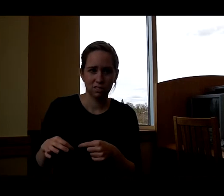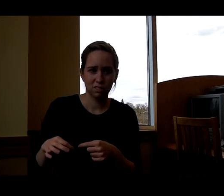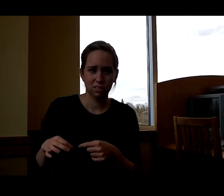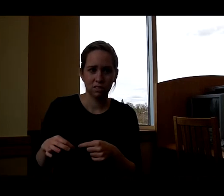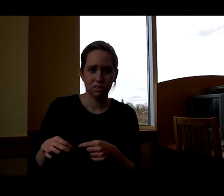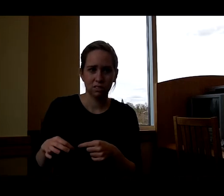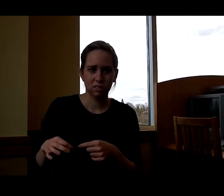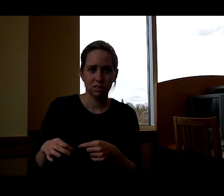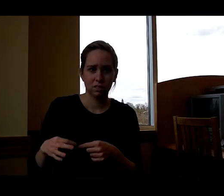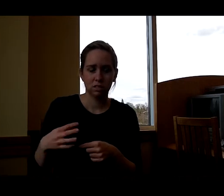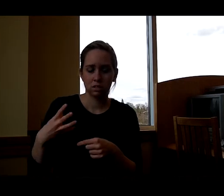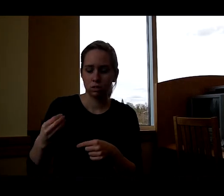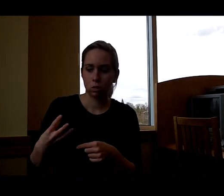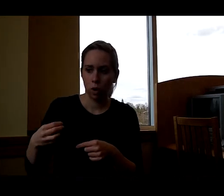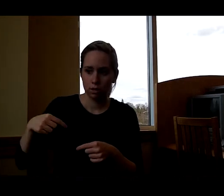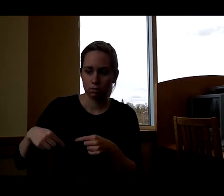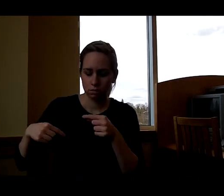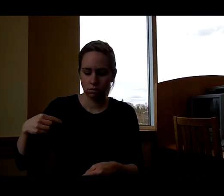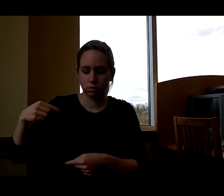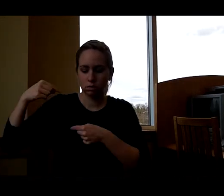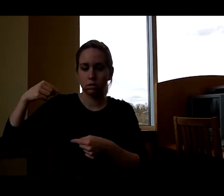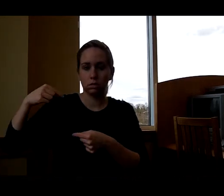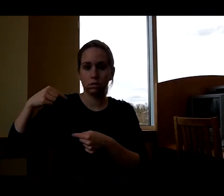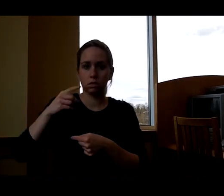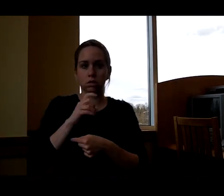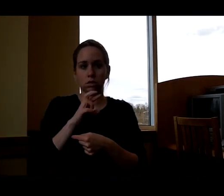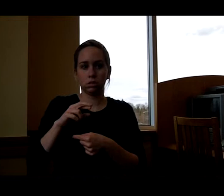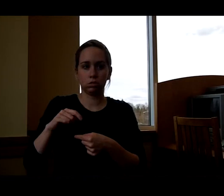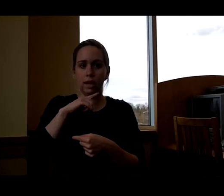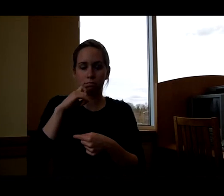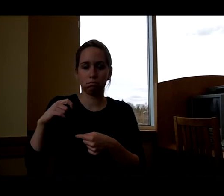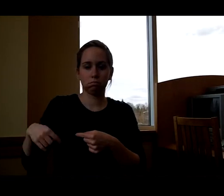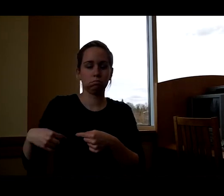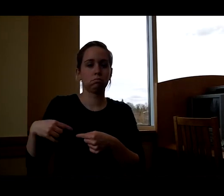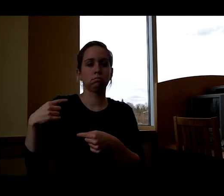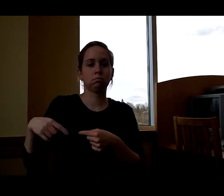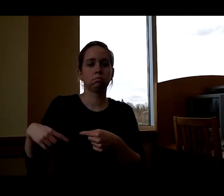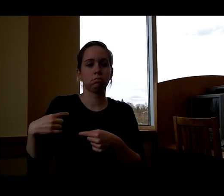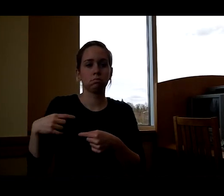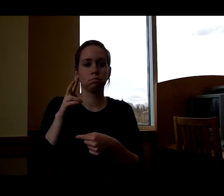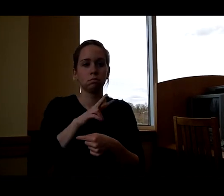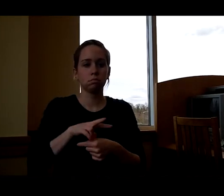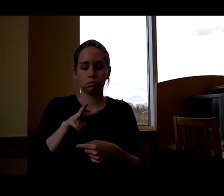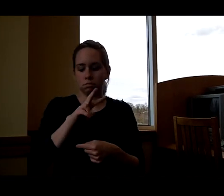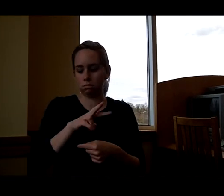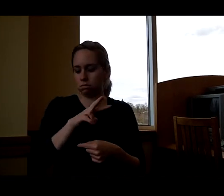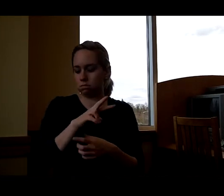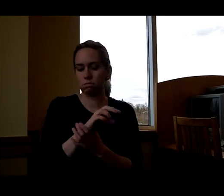This is the wet bulb, this is the dry bulb. This one stays dry. They read the two. They will come up with different temperature